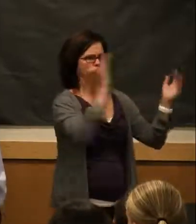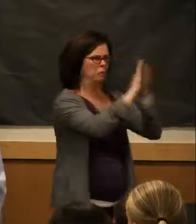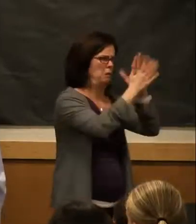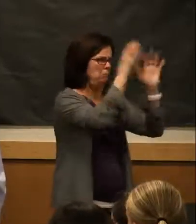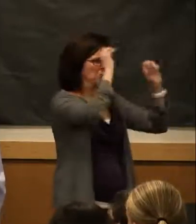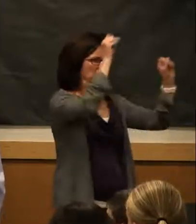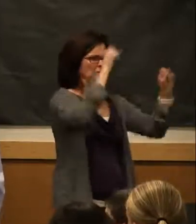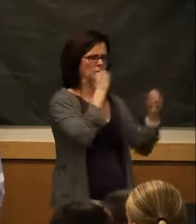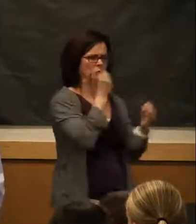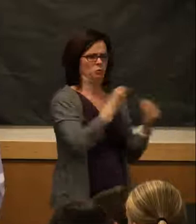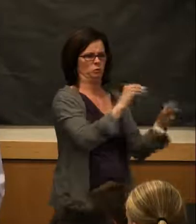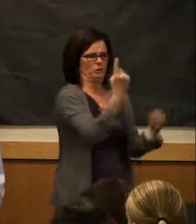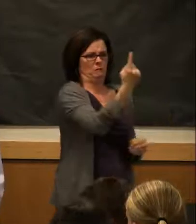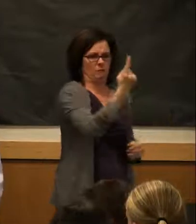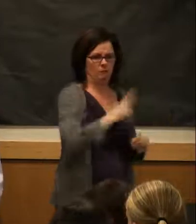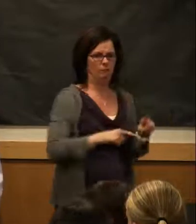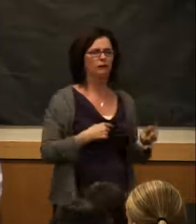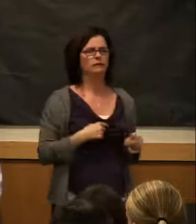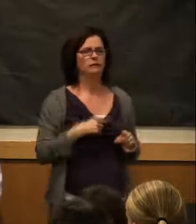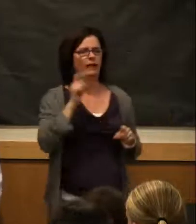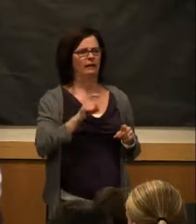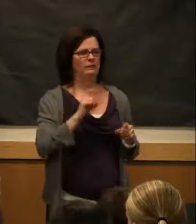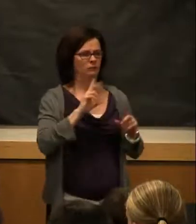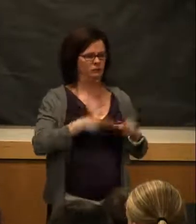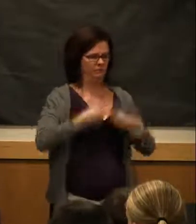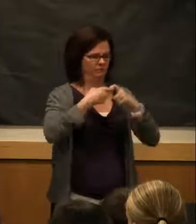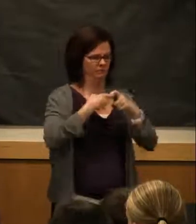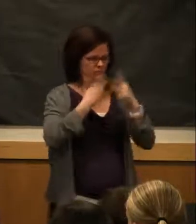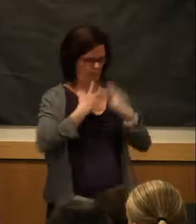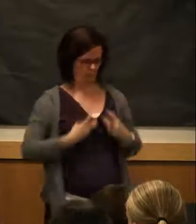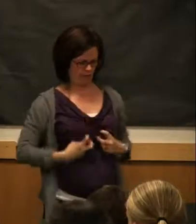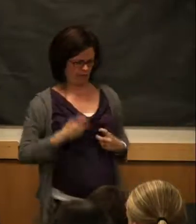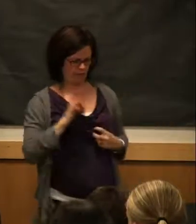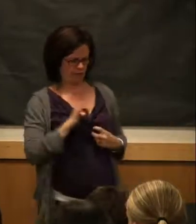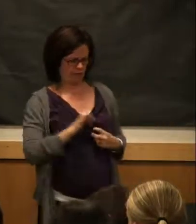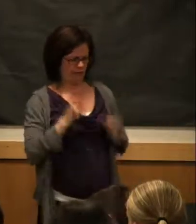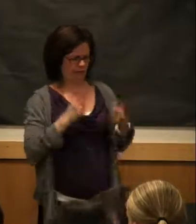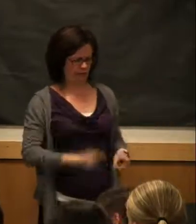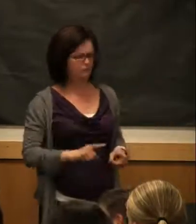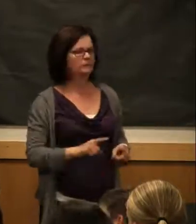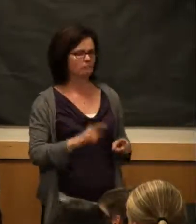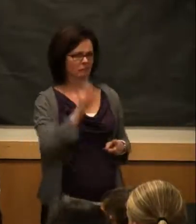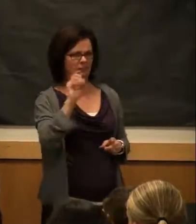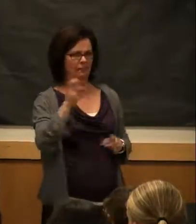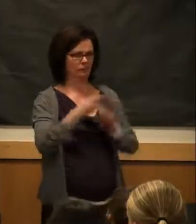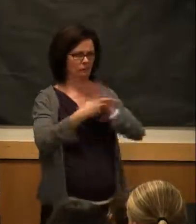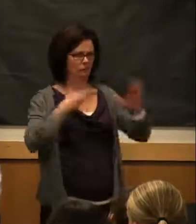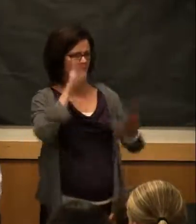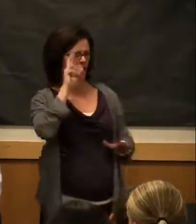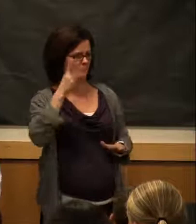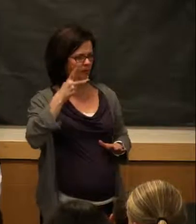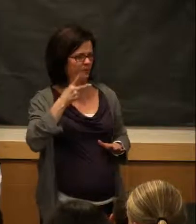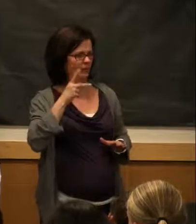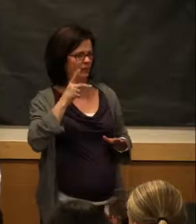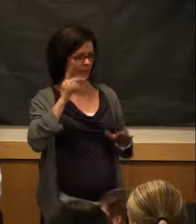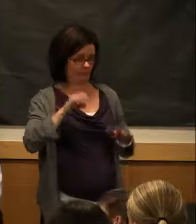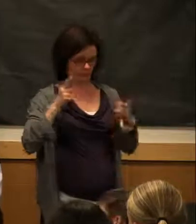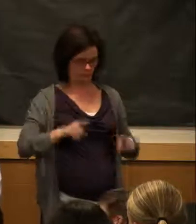And I had to really kind of reevaluate myself when I was diagnosed with RP, because I